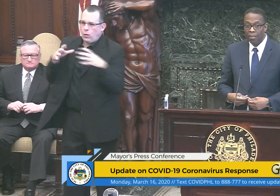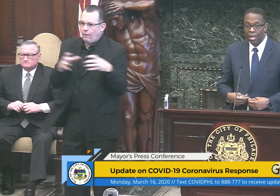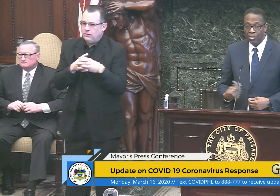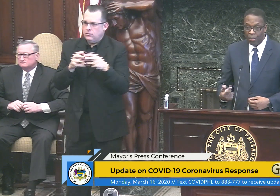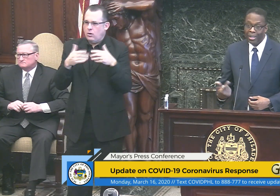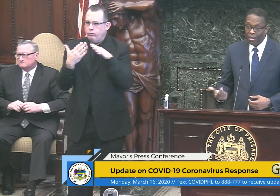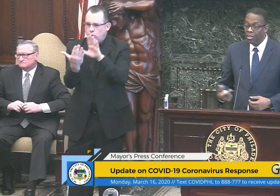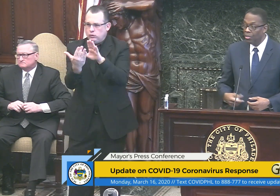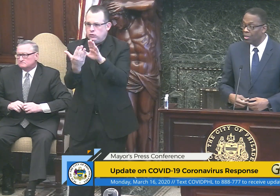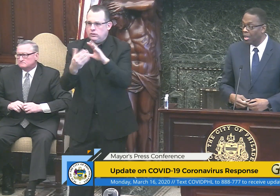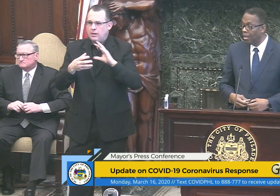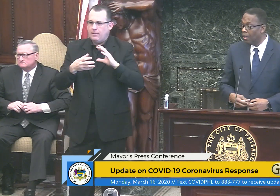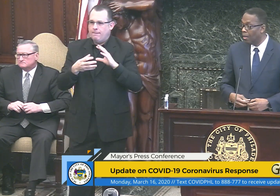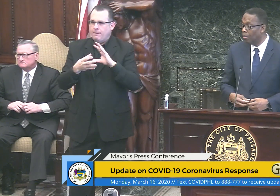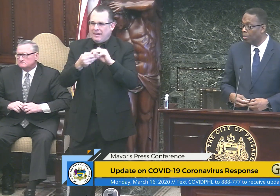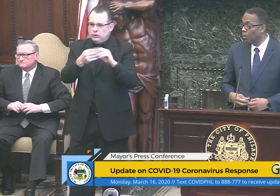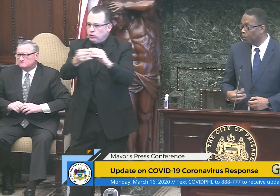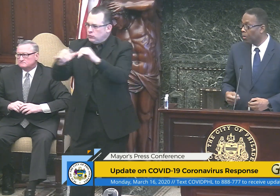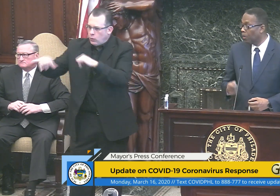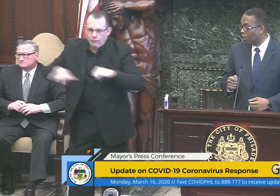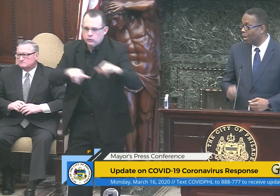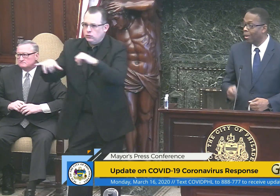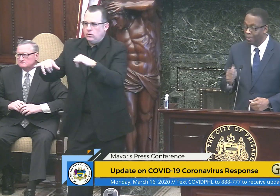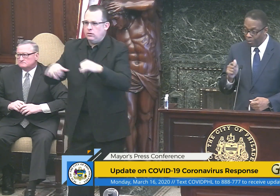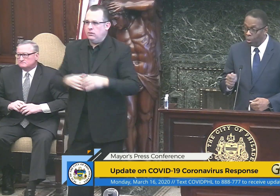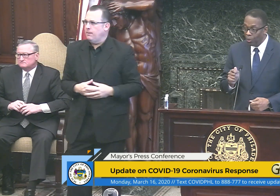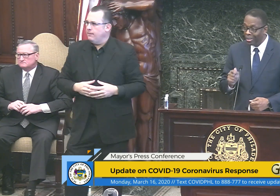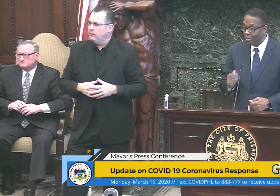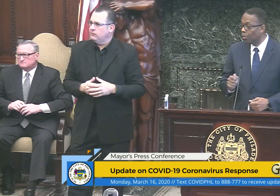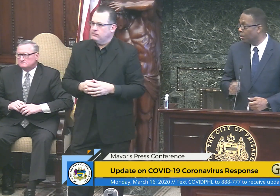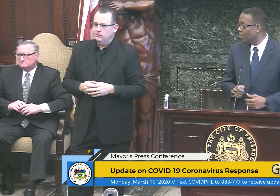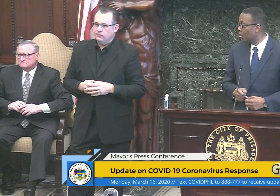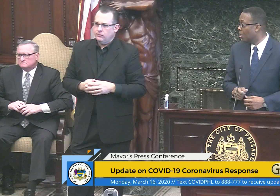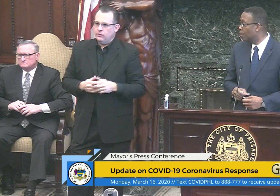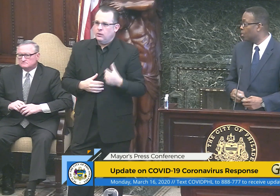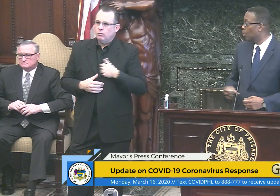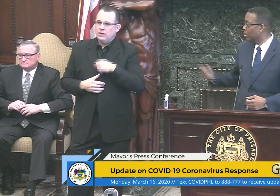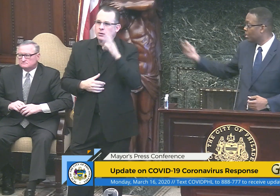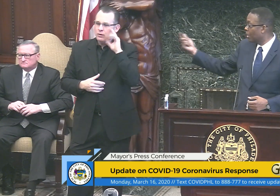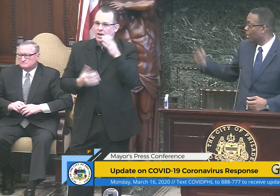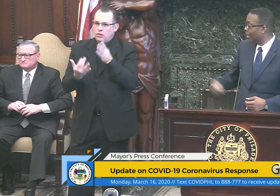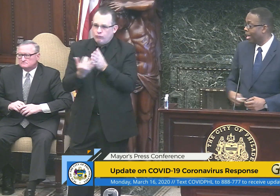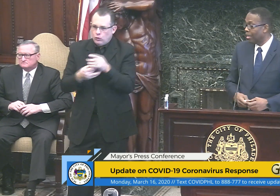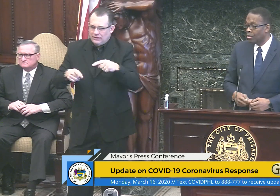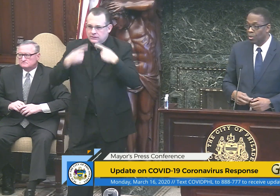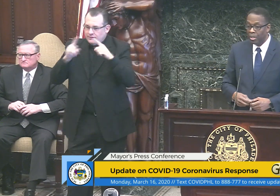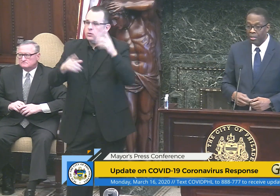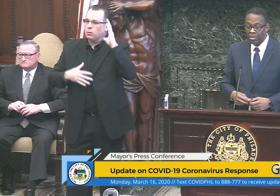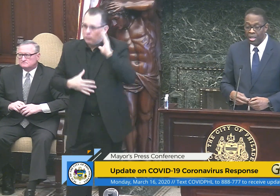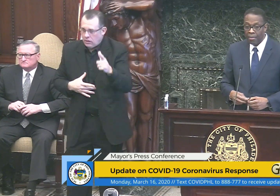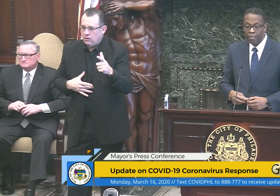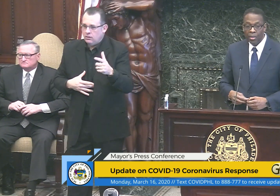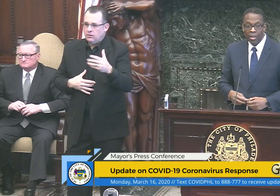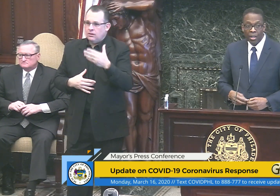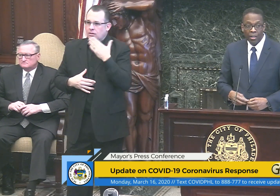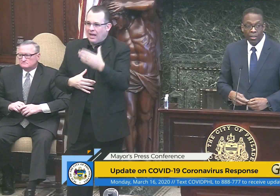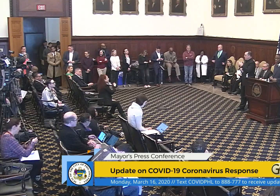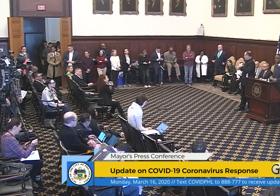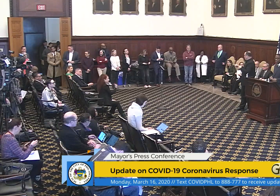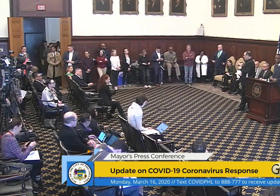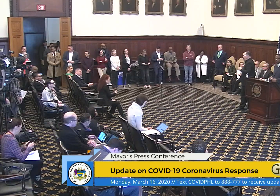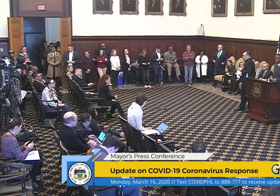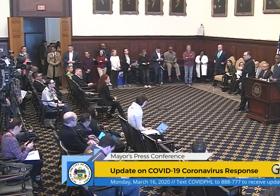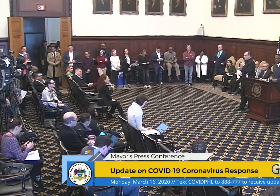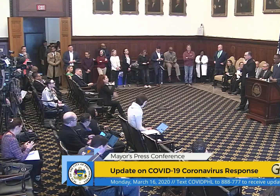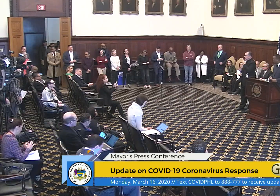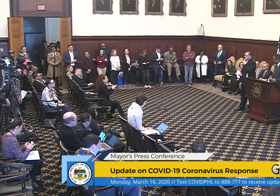messaging that's coming out here today. We will figure out we will get through this. Just want to thank my colleagues who are here today to